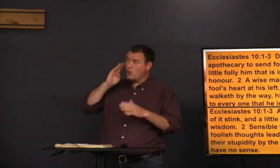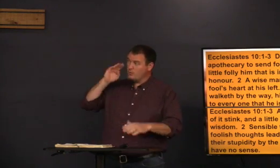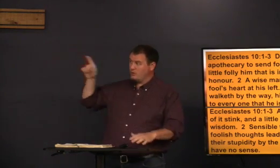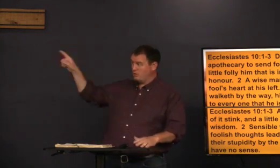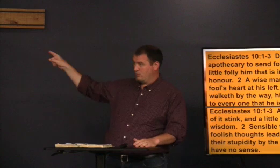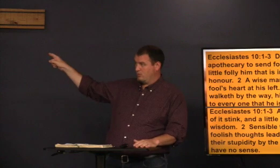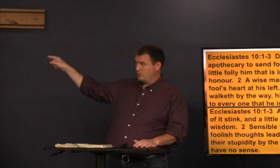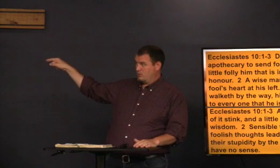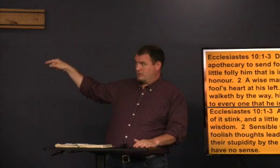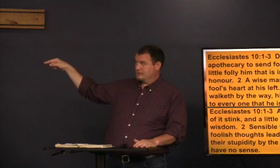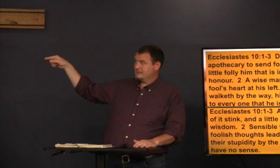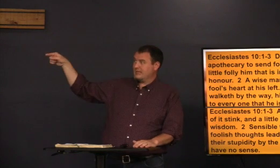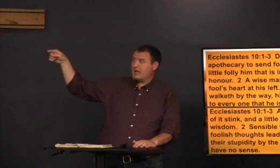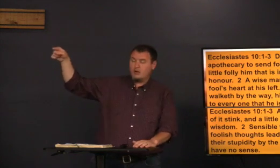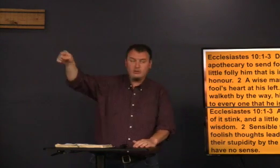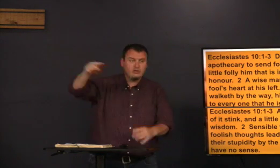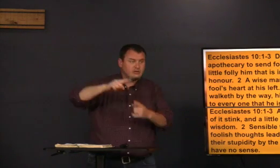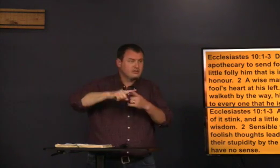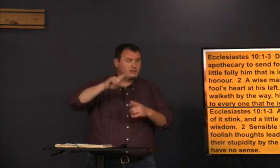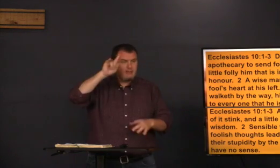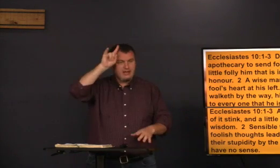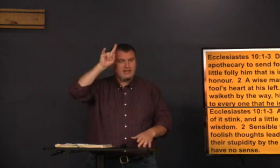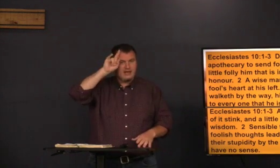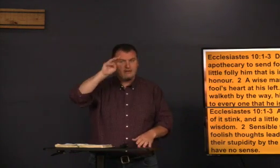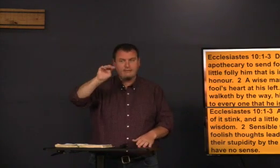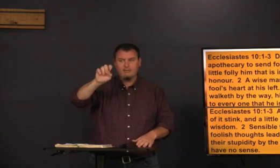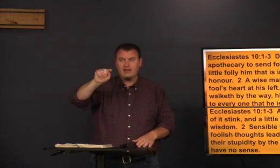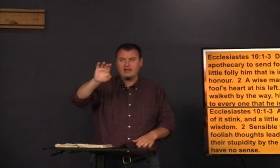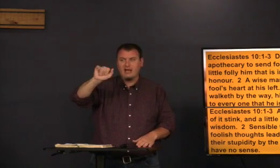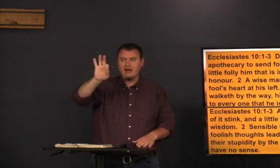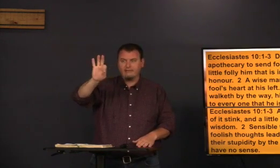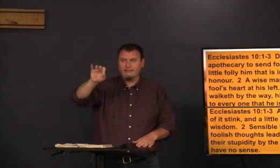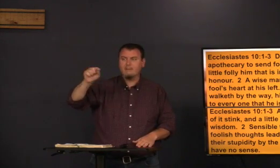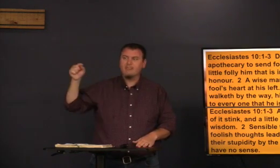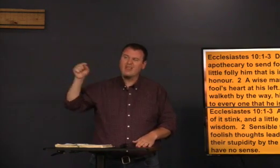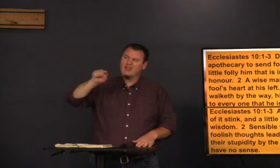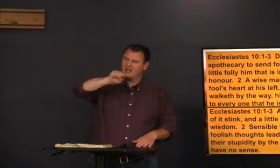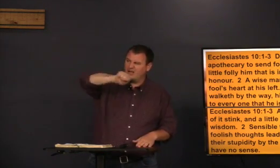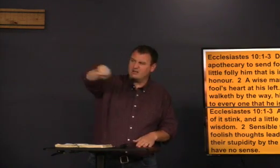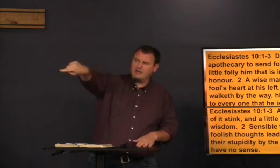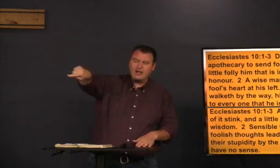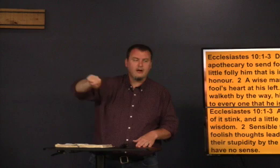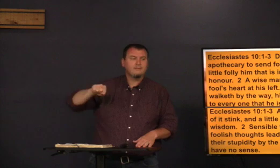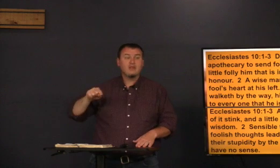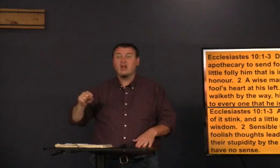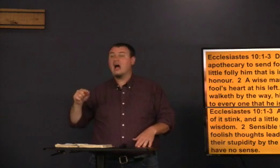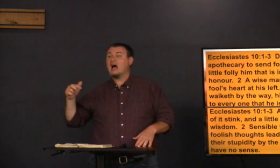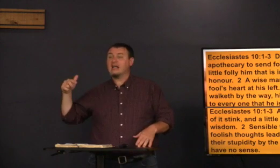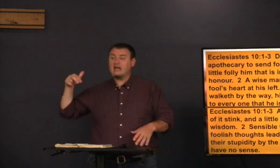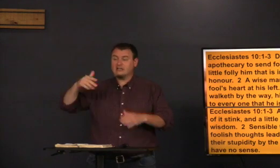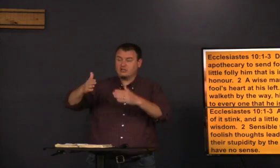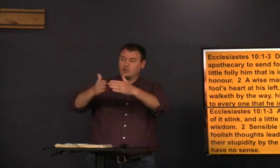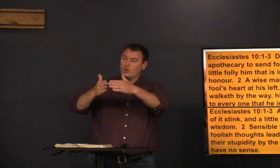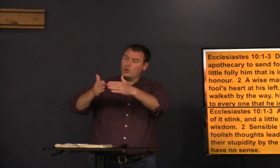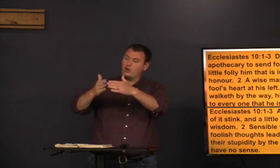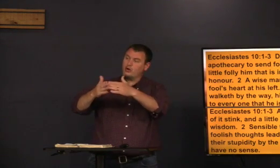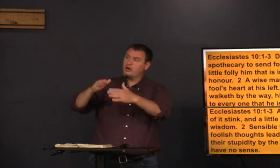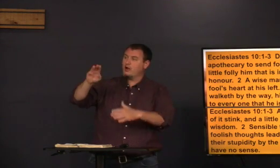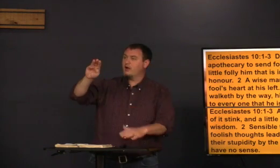home down to Metcalf, and down. I got to the corner